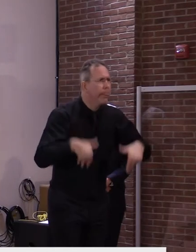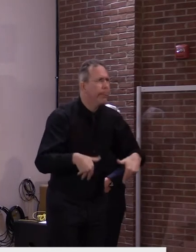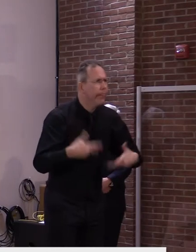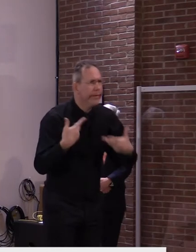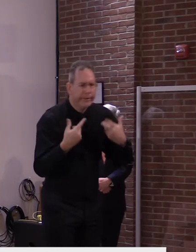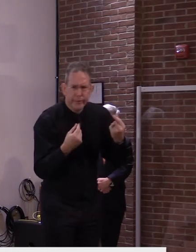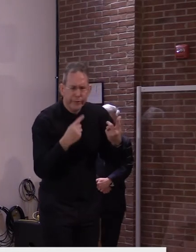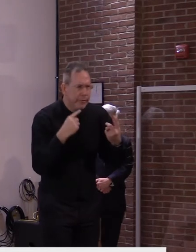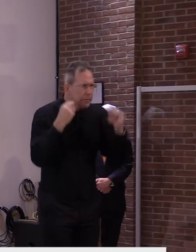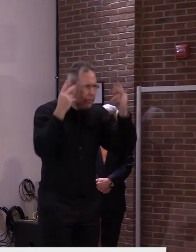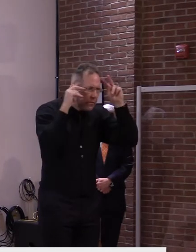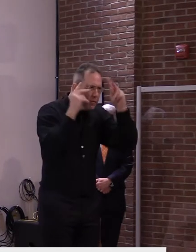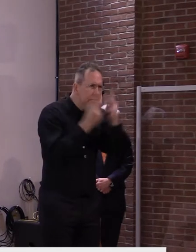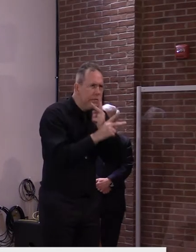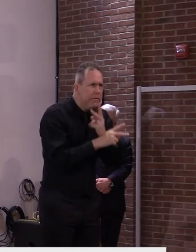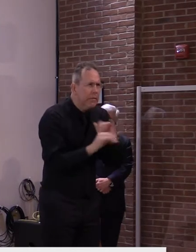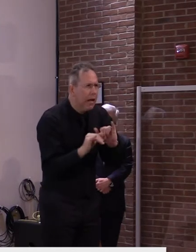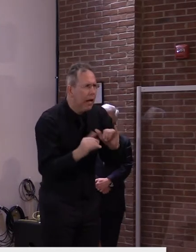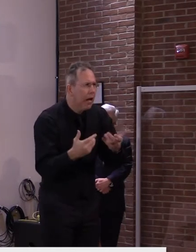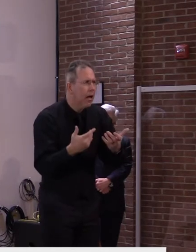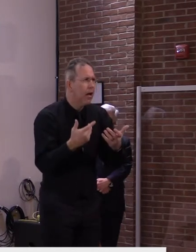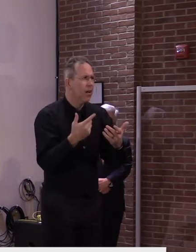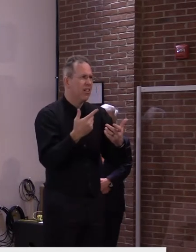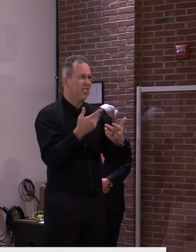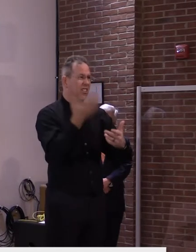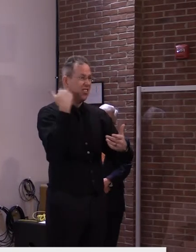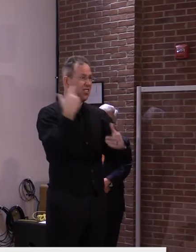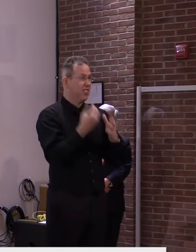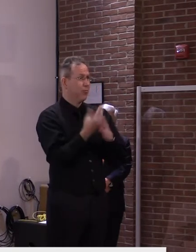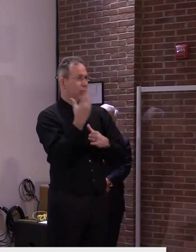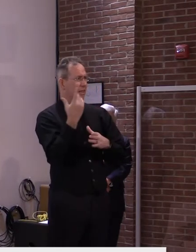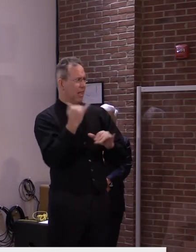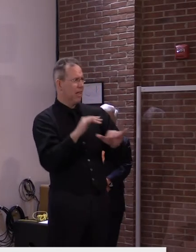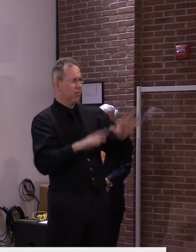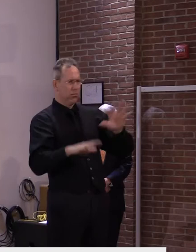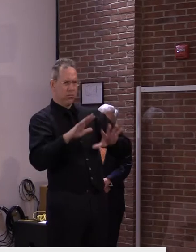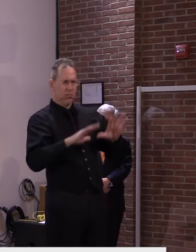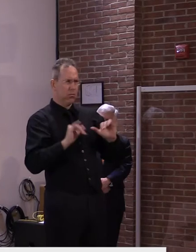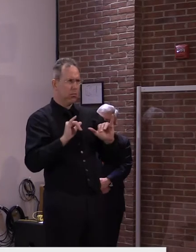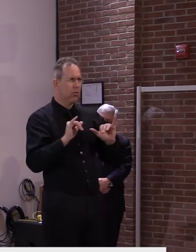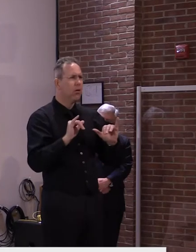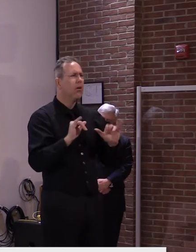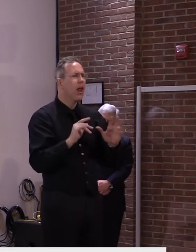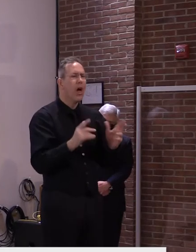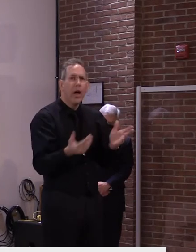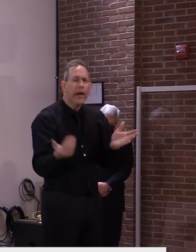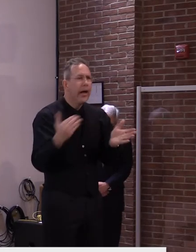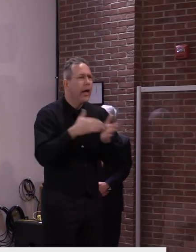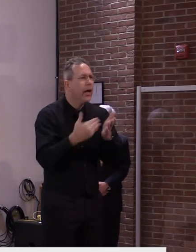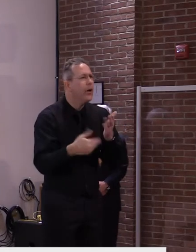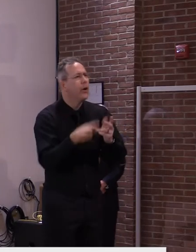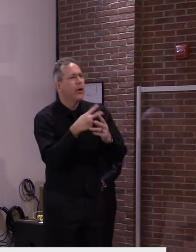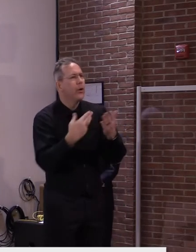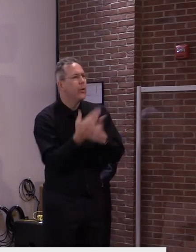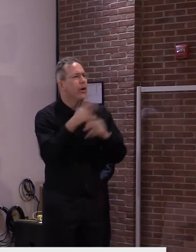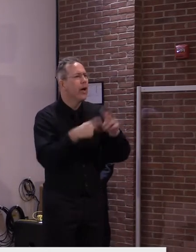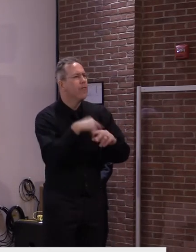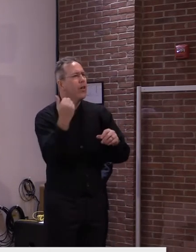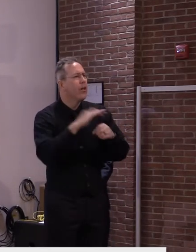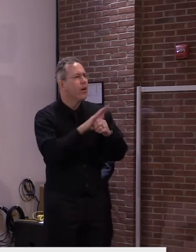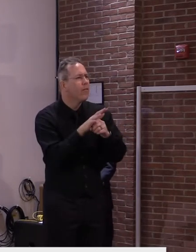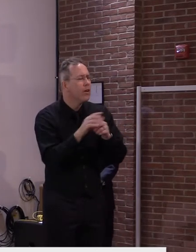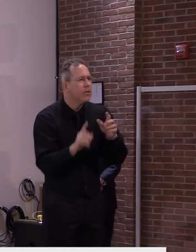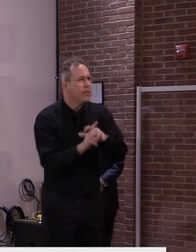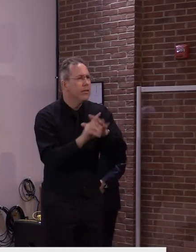of the pandemic, to be honest. We are woefully behind many, many other nations in genome